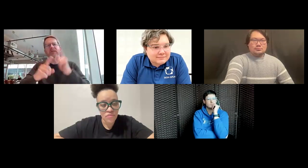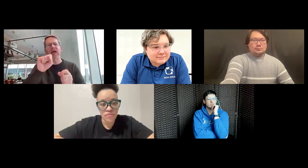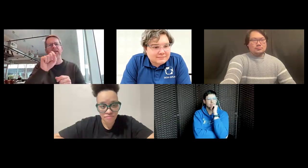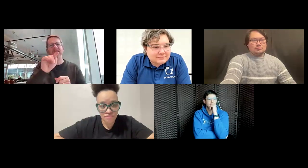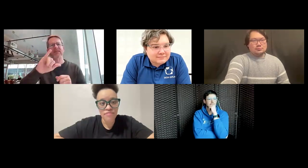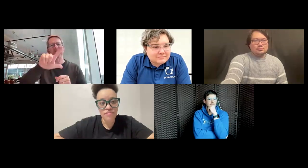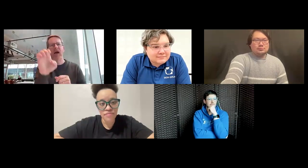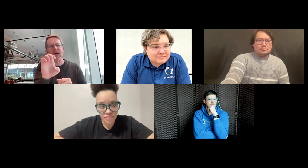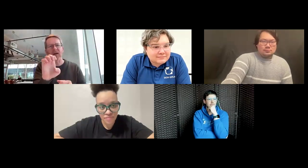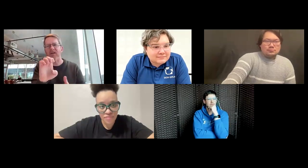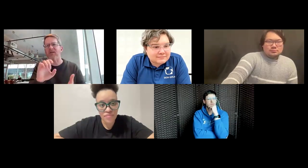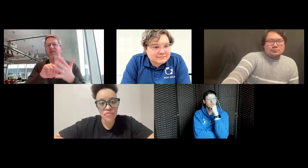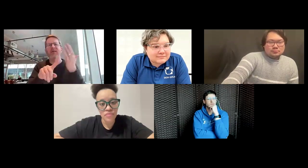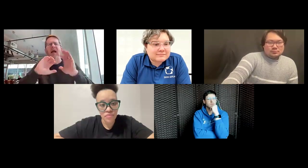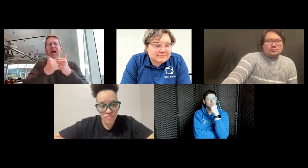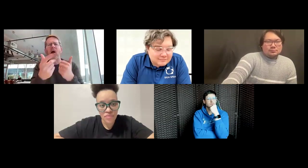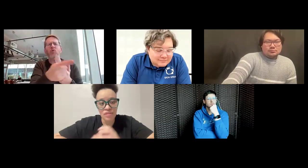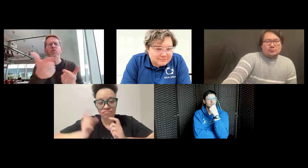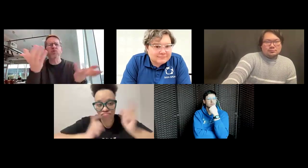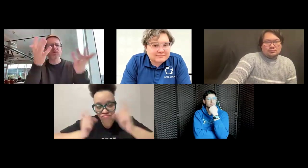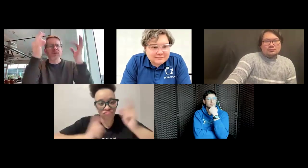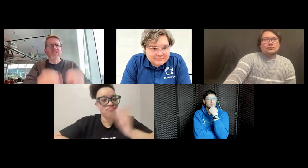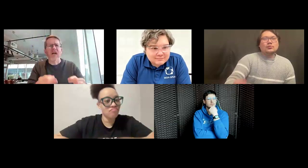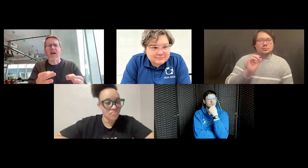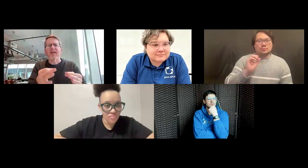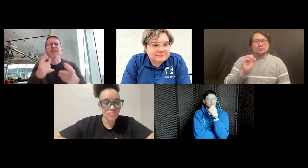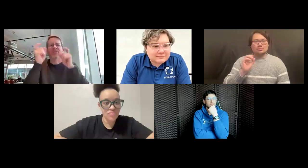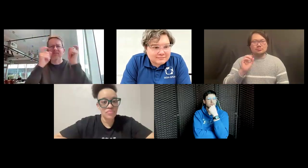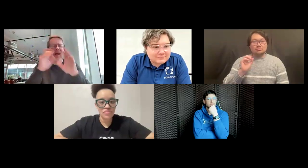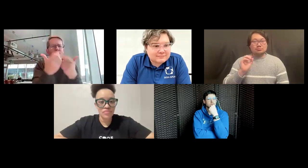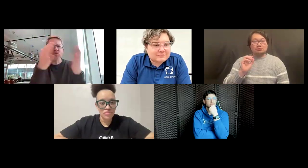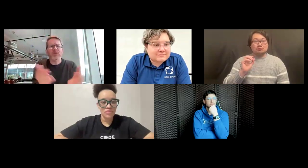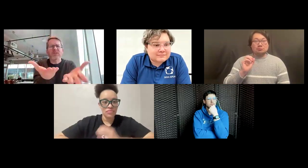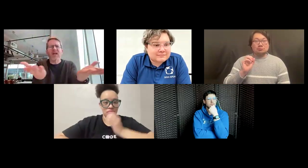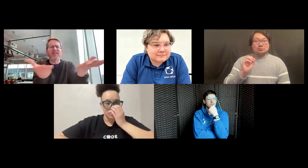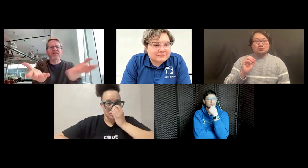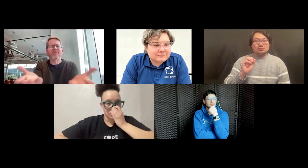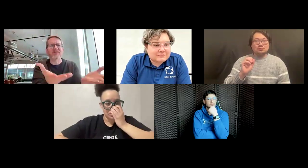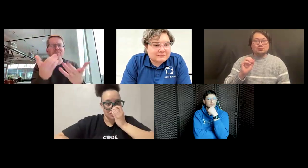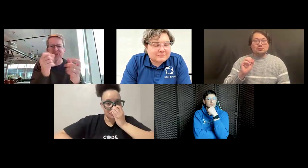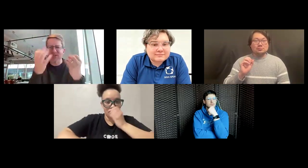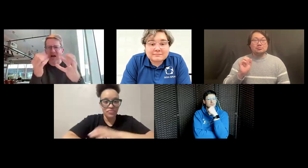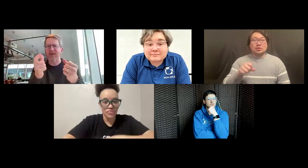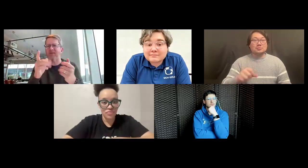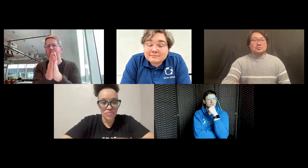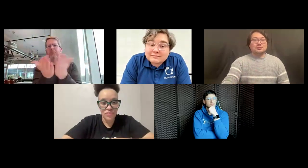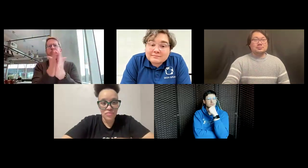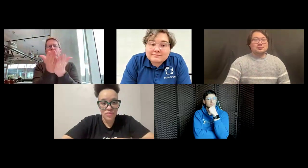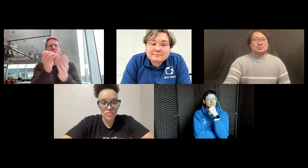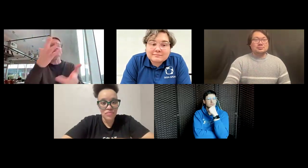skin colors, different signing styles, etc. How do you decide or identify some